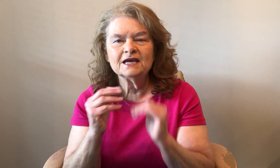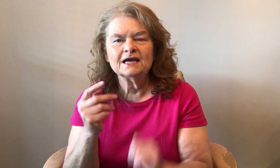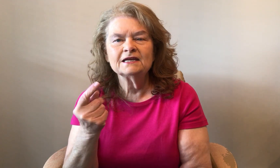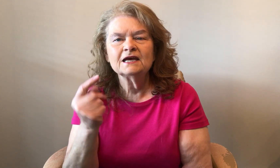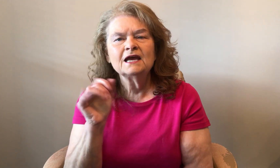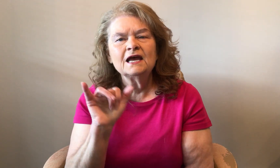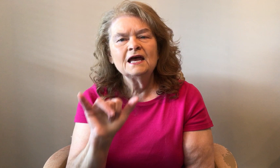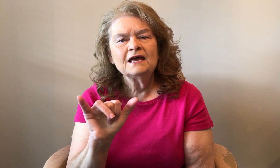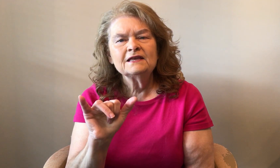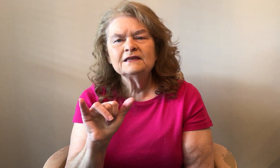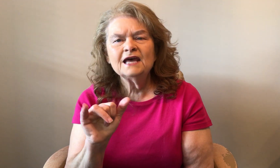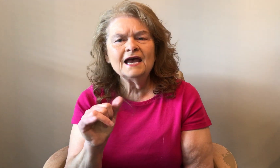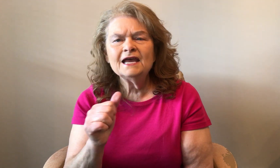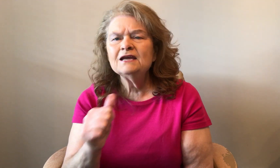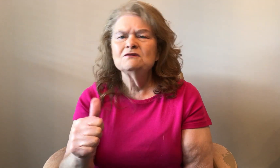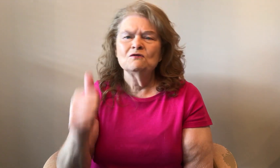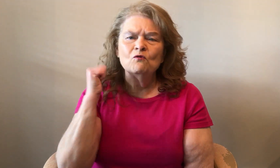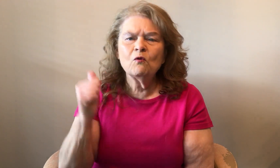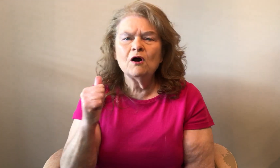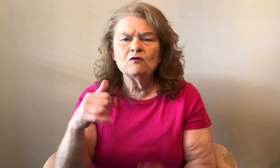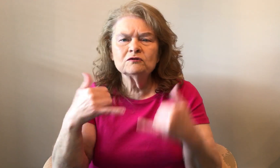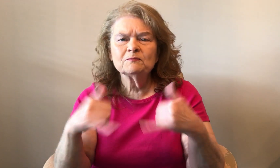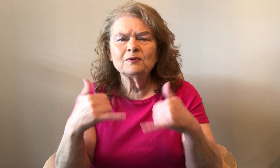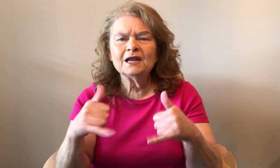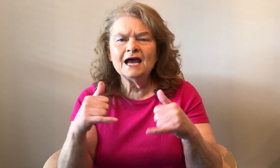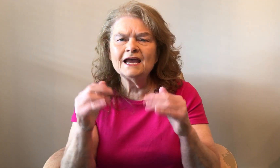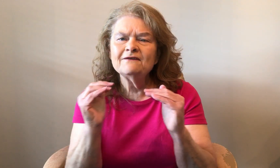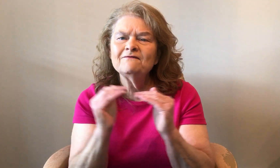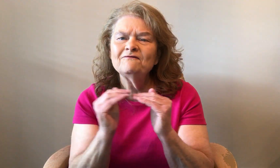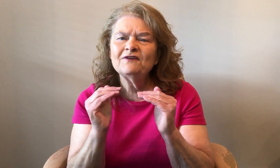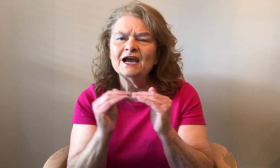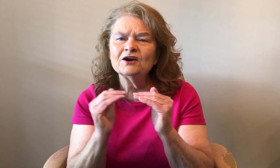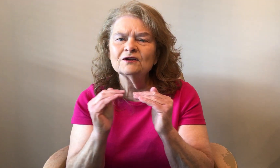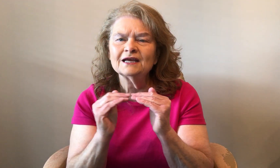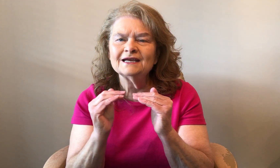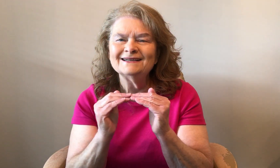again, they won't play fairly.